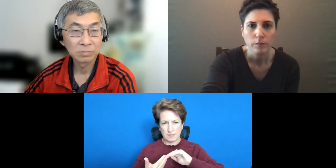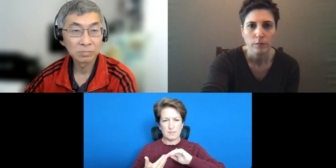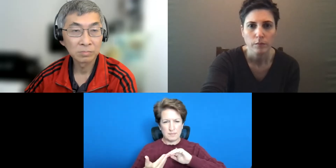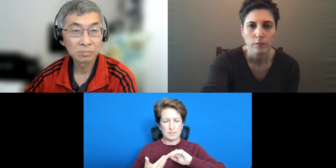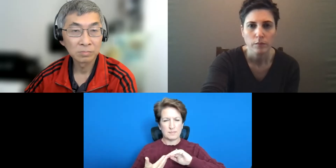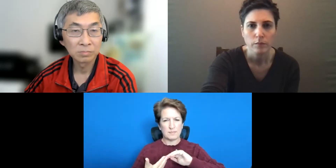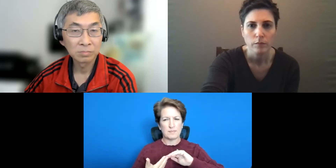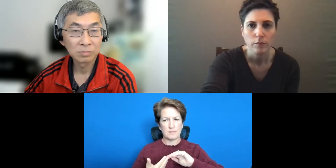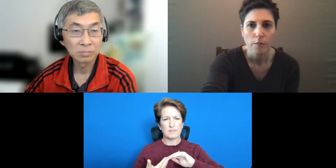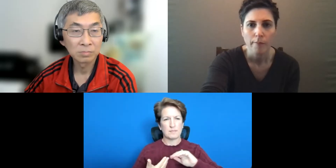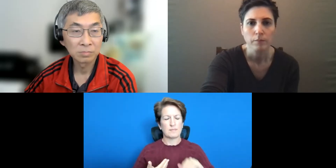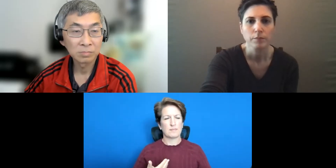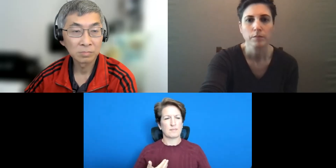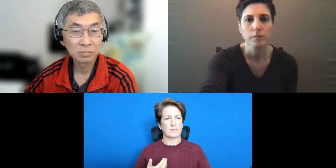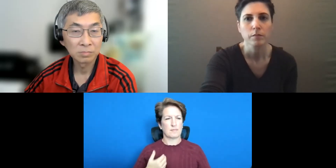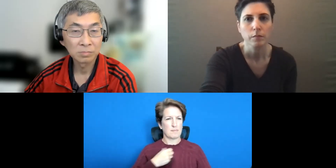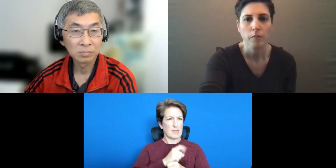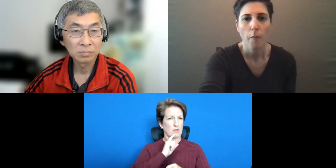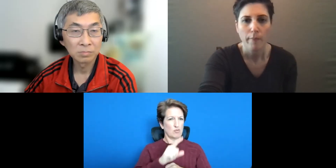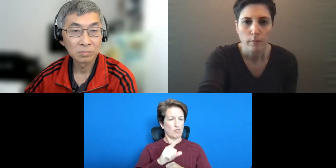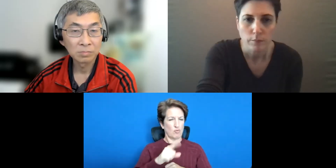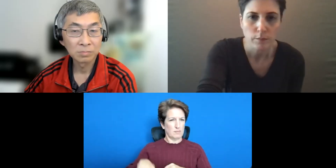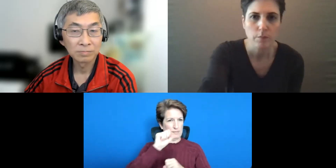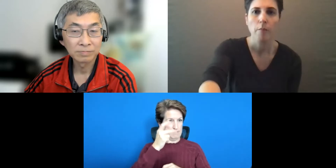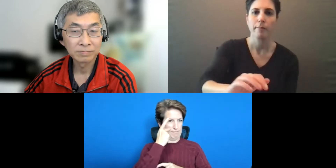sure that Charles's presentation is accessible.